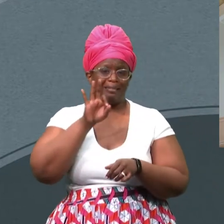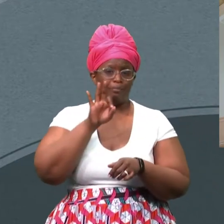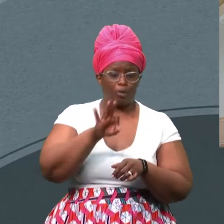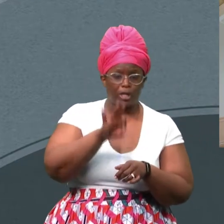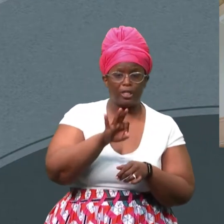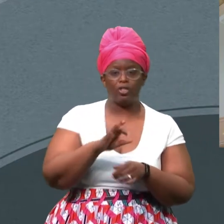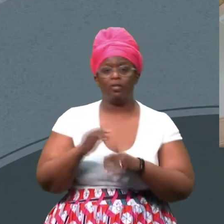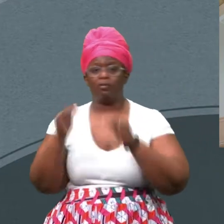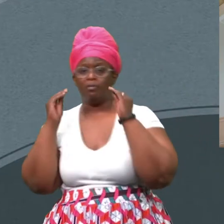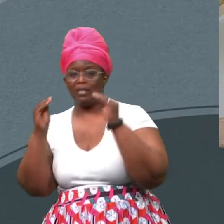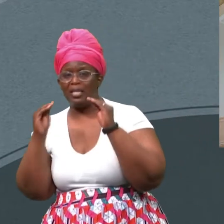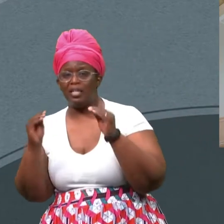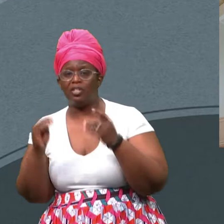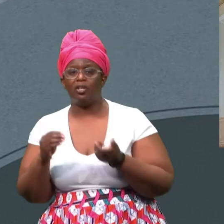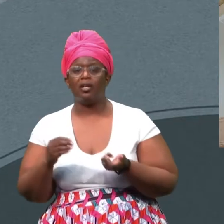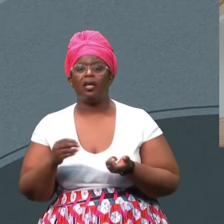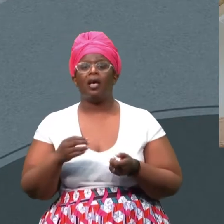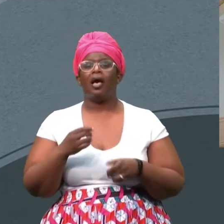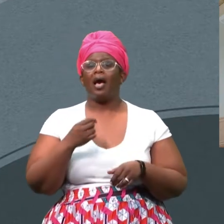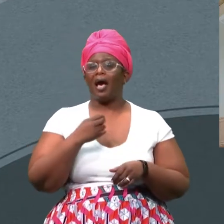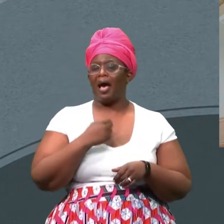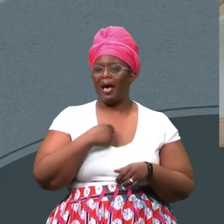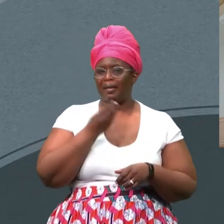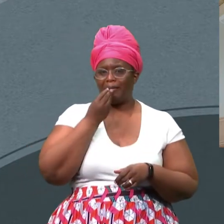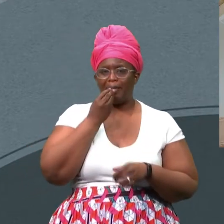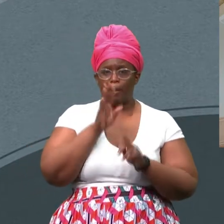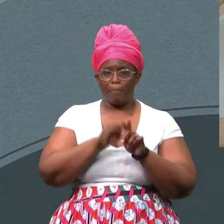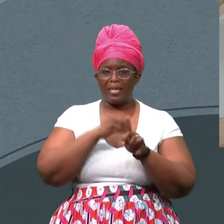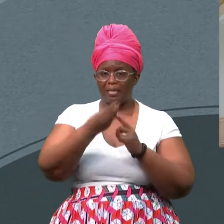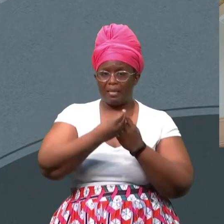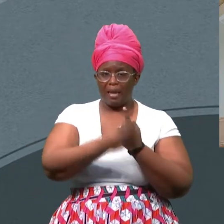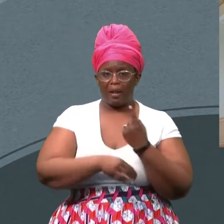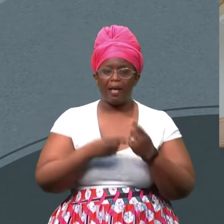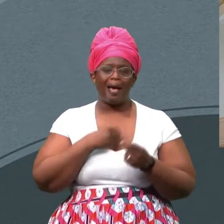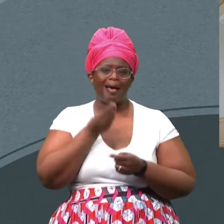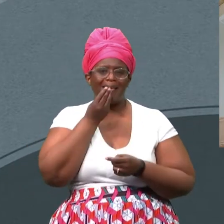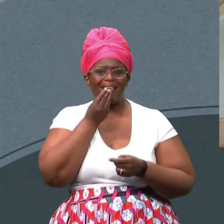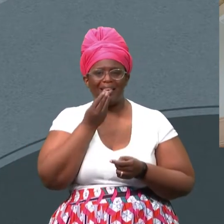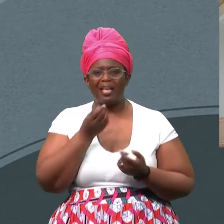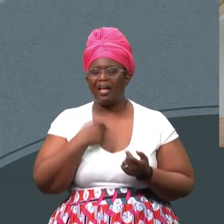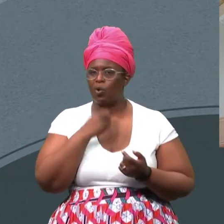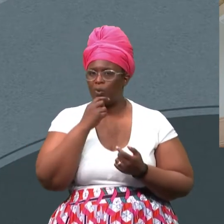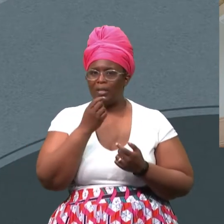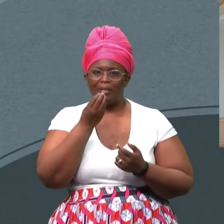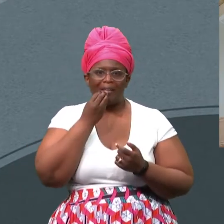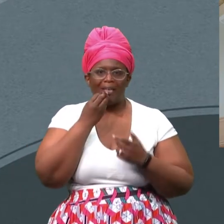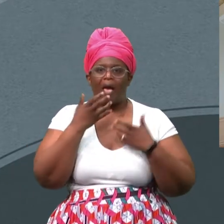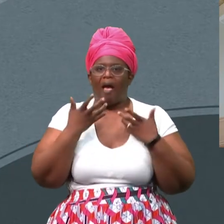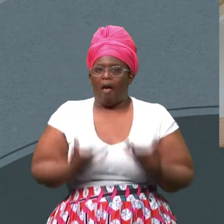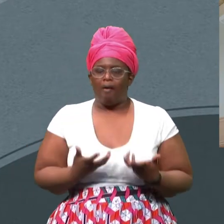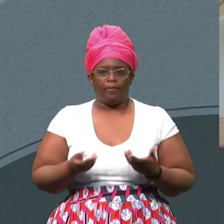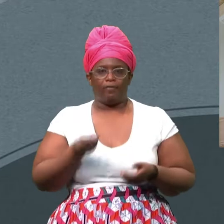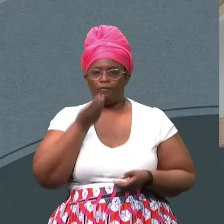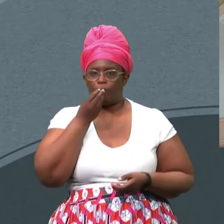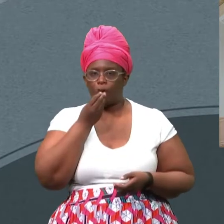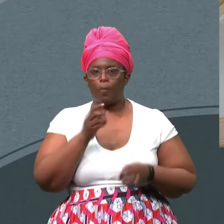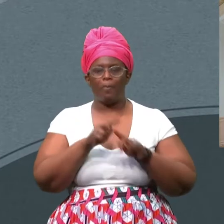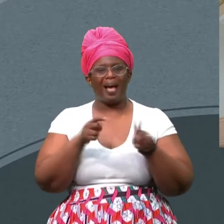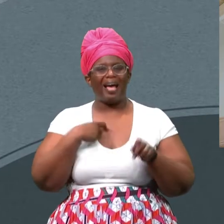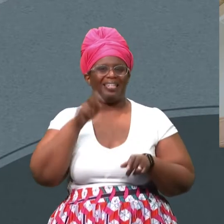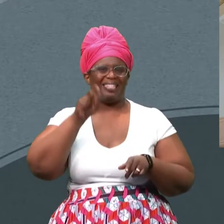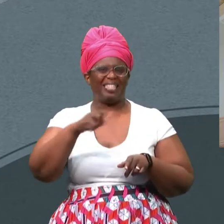I don't really eat anything to really sit on my stomach, but I need something in me to to help ground me,